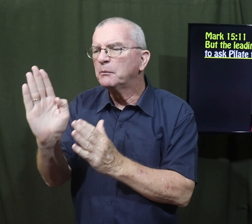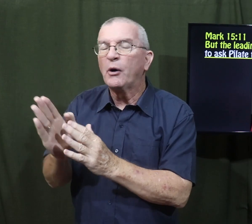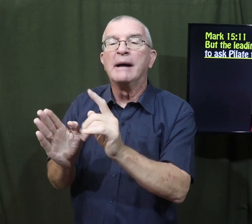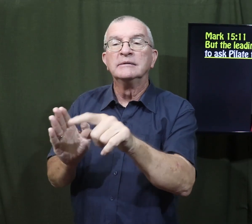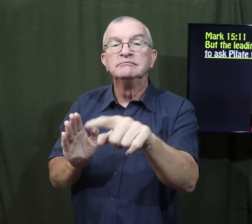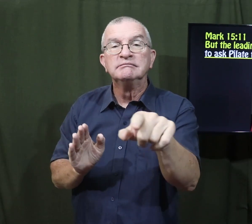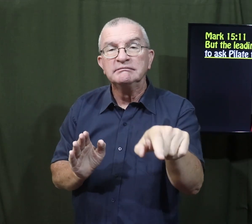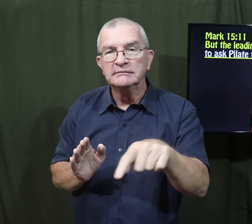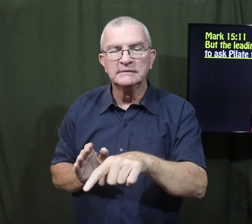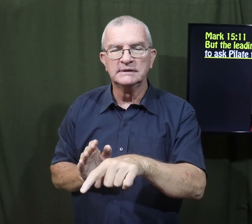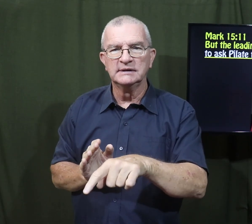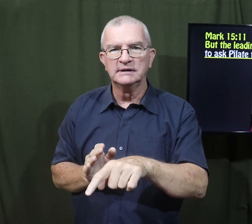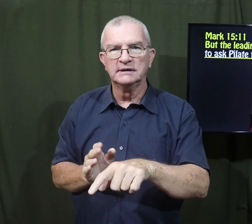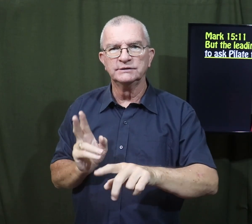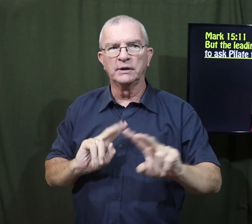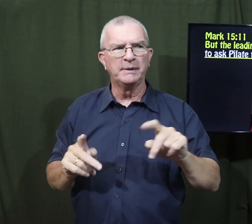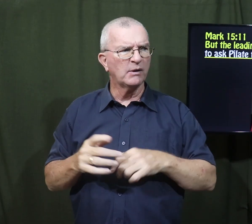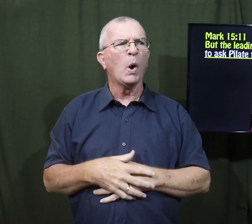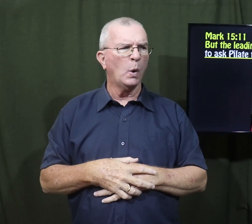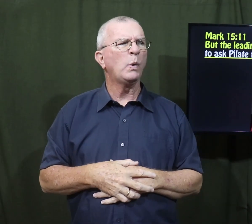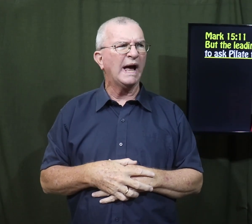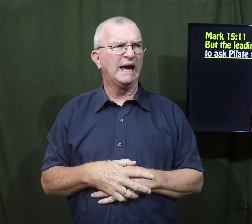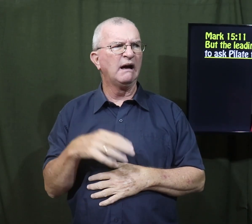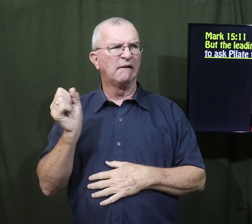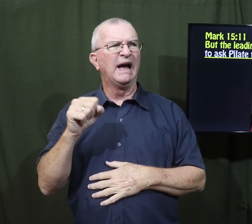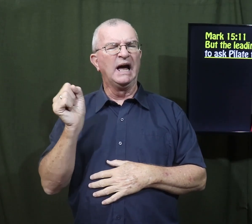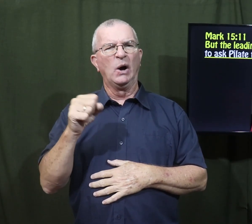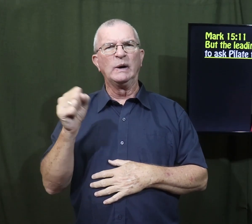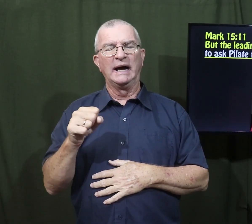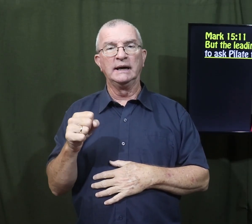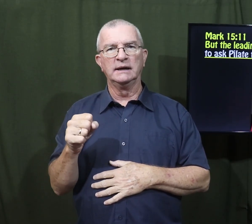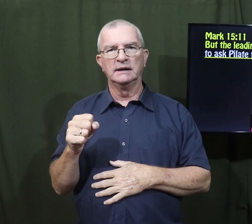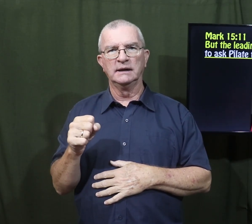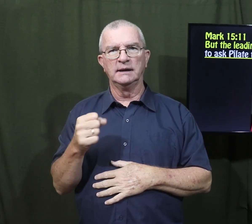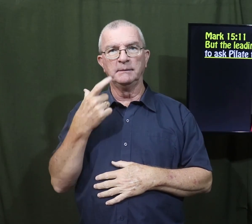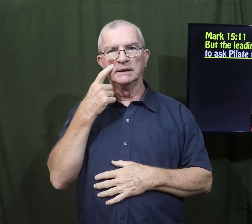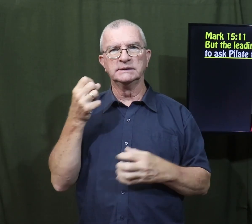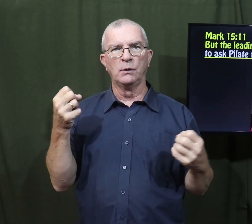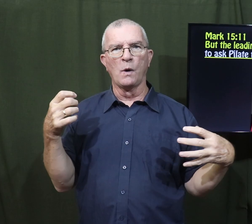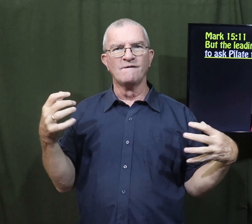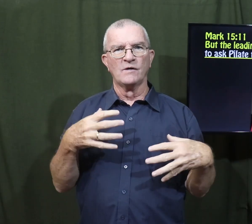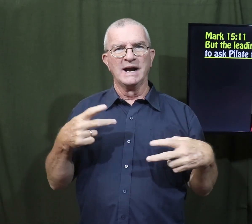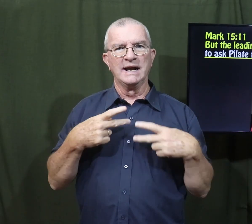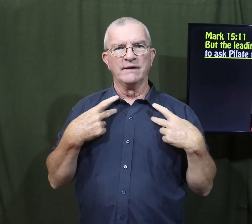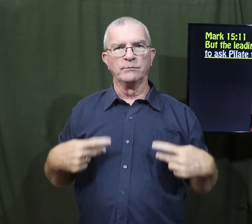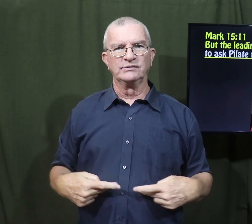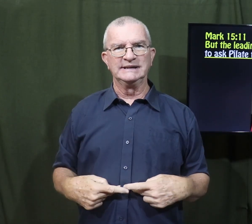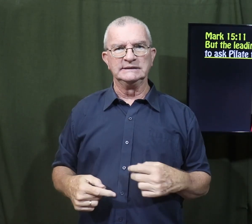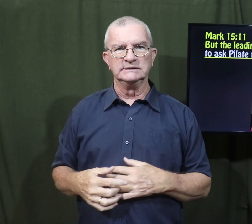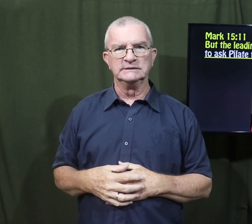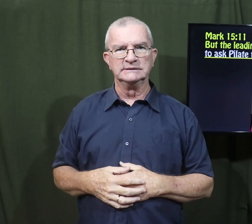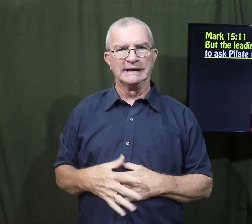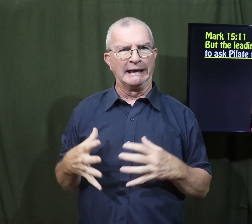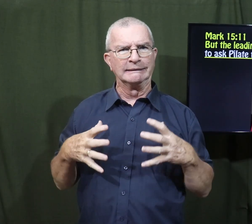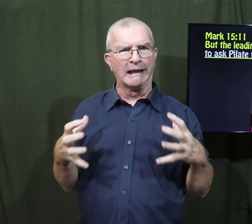told the people, ask for Barabbas, ask for Barabbas. And the people said, okay, okay, okay. Because they were afraid of the